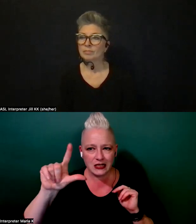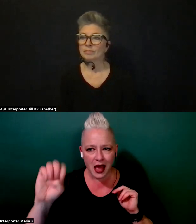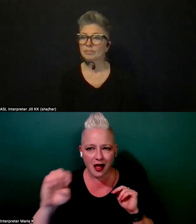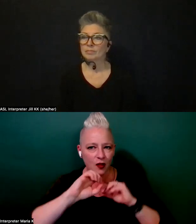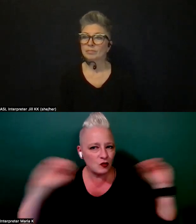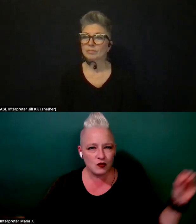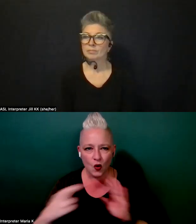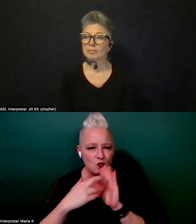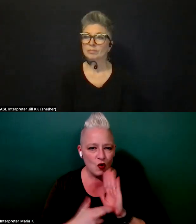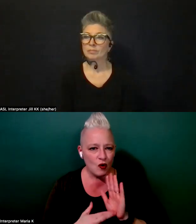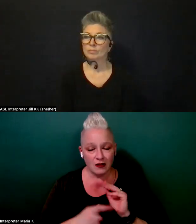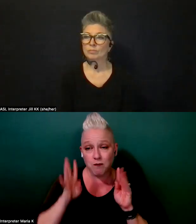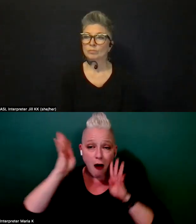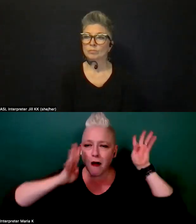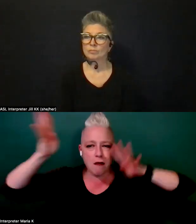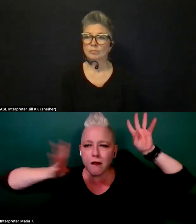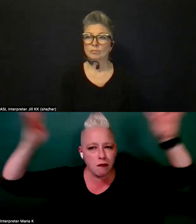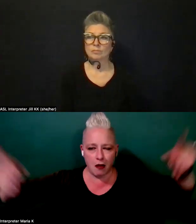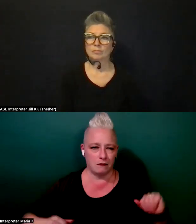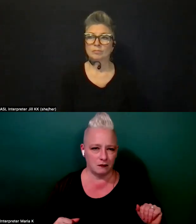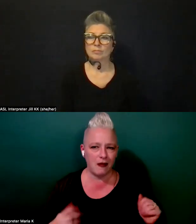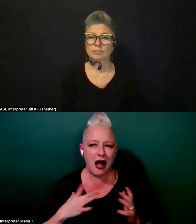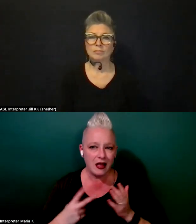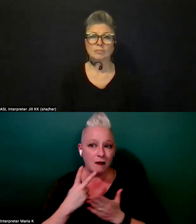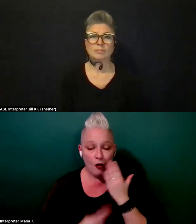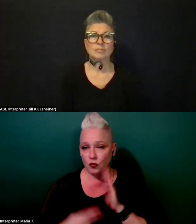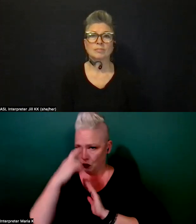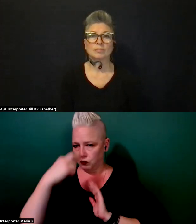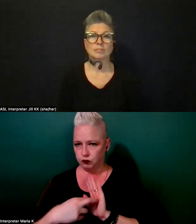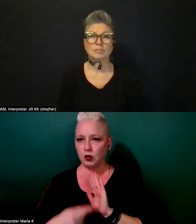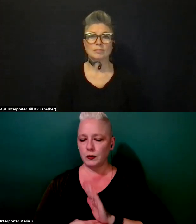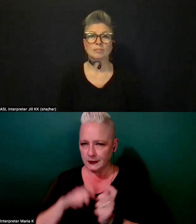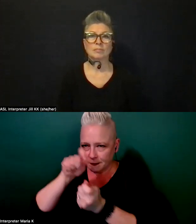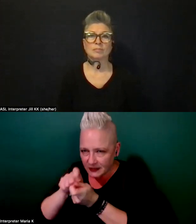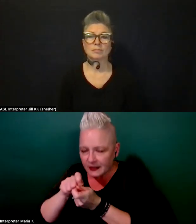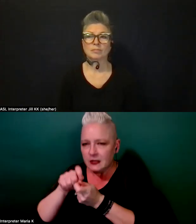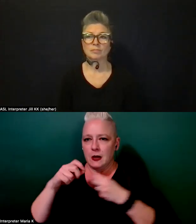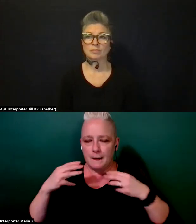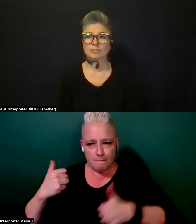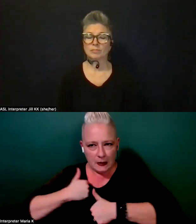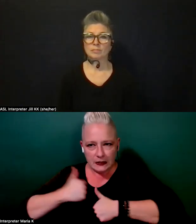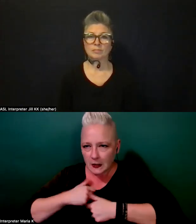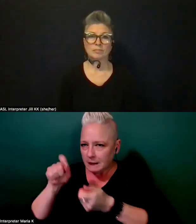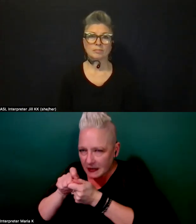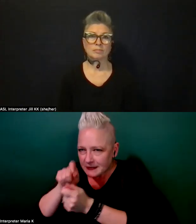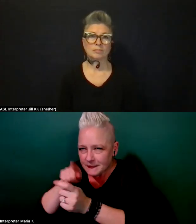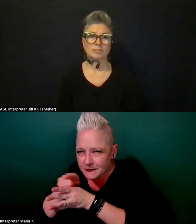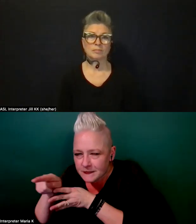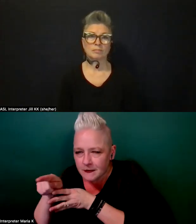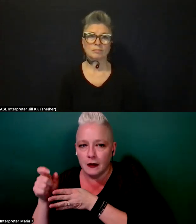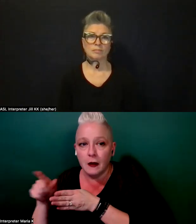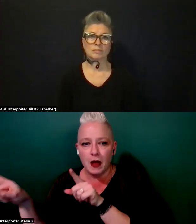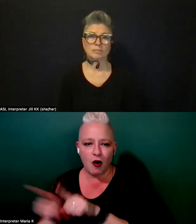just go any way. I like both sides. I like the rules and like the specificity of like military uniforms, but I also like